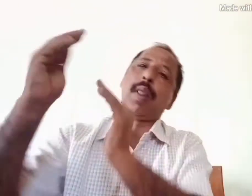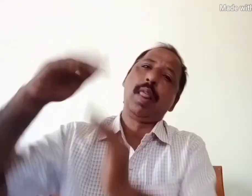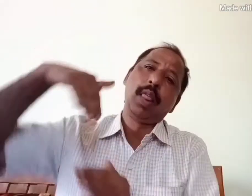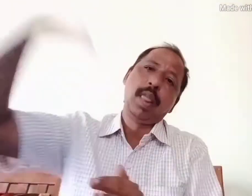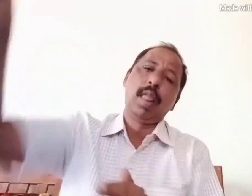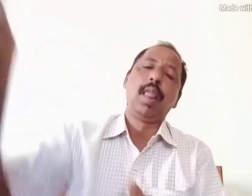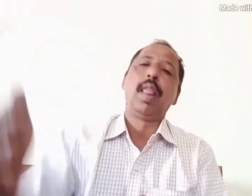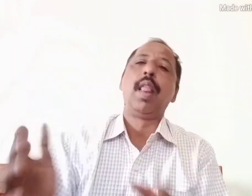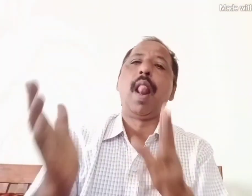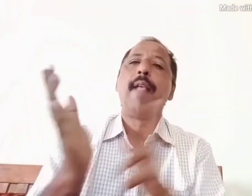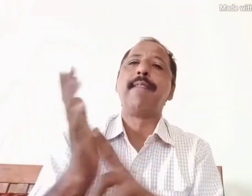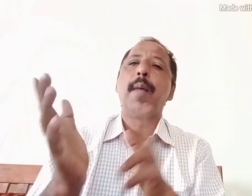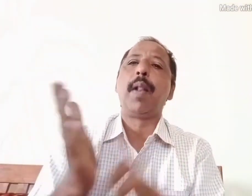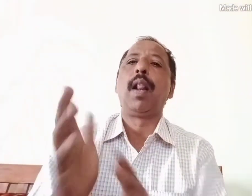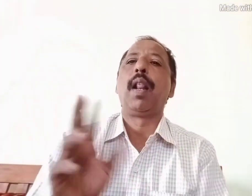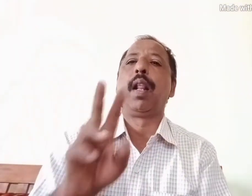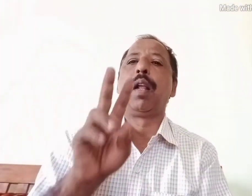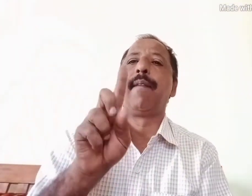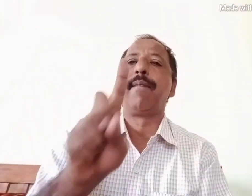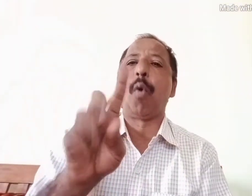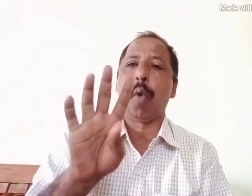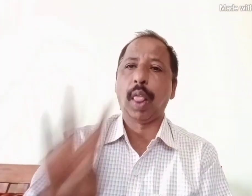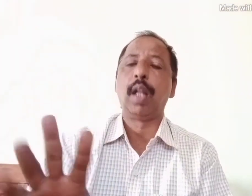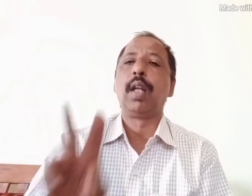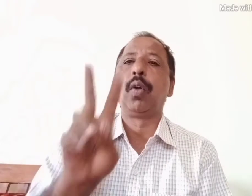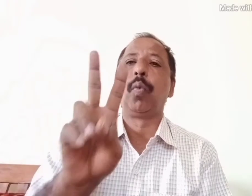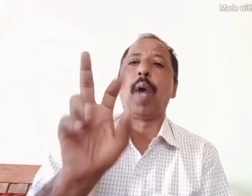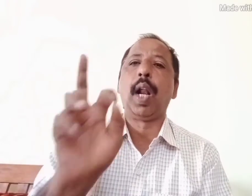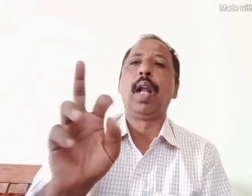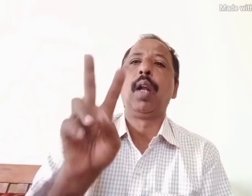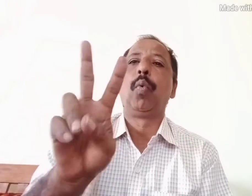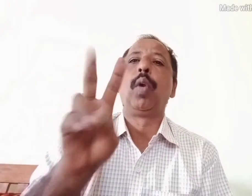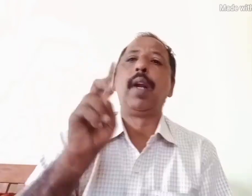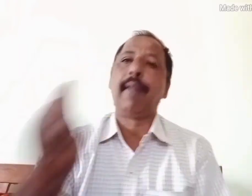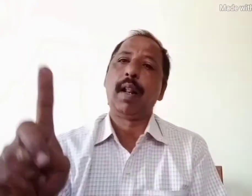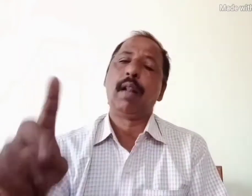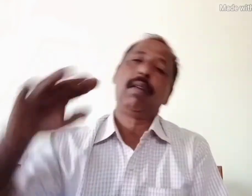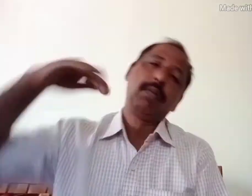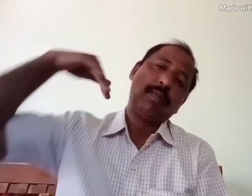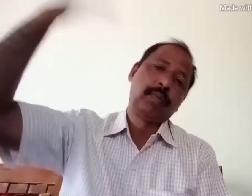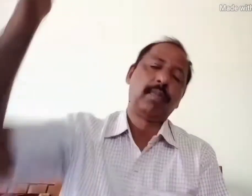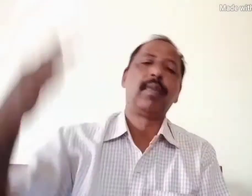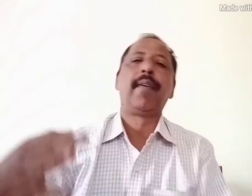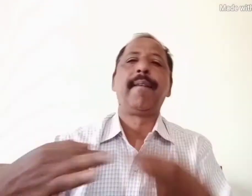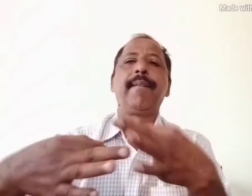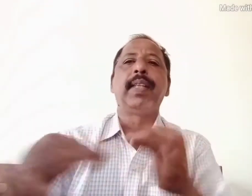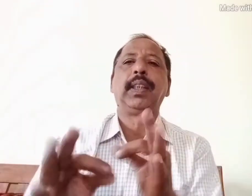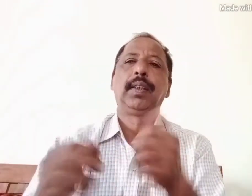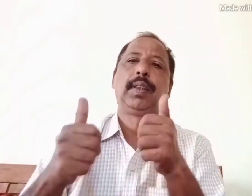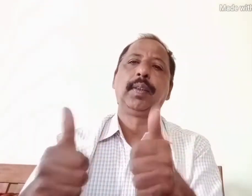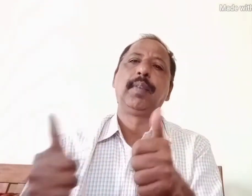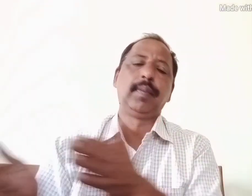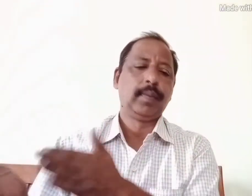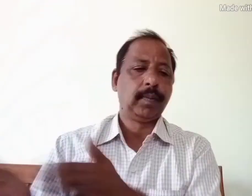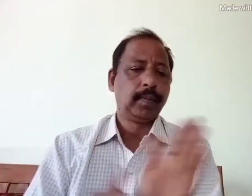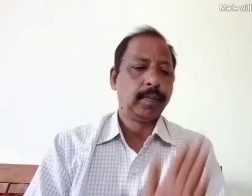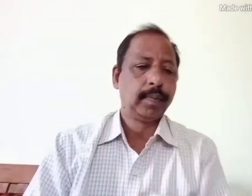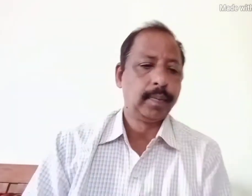His mate hates self-made people, less and suicide, more Desi people and confident small-town Indians as best stars not to